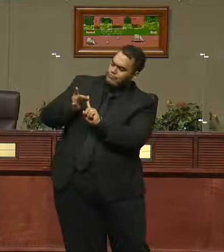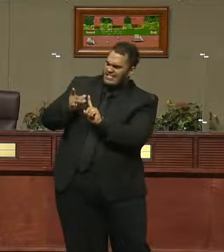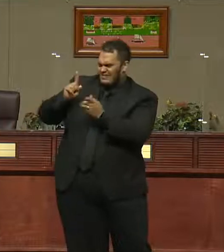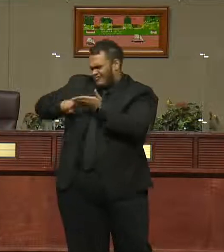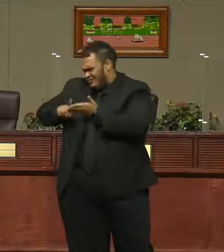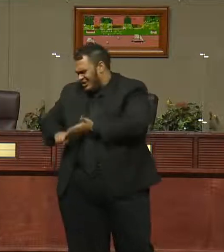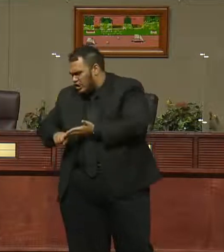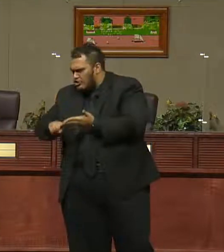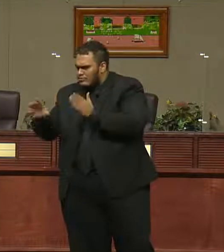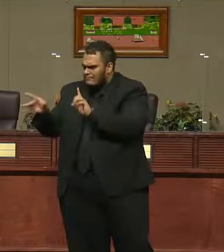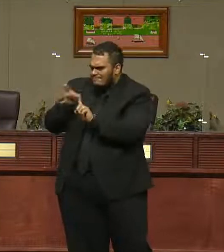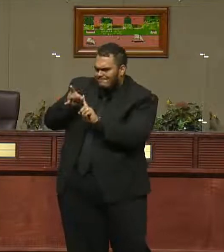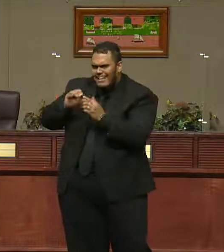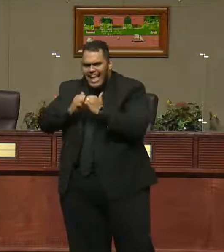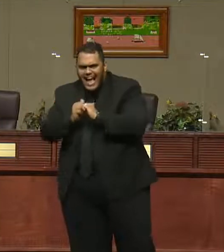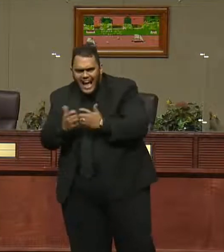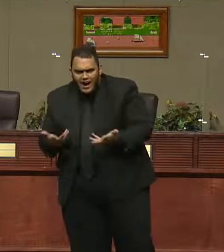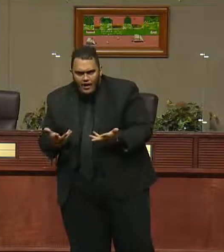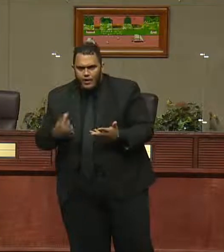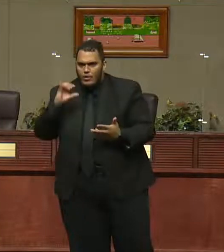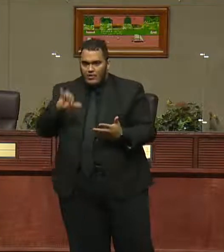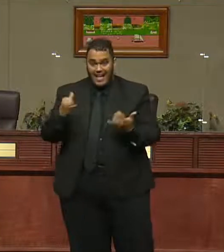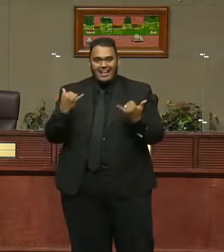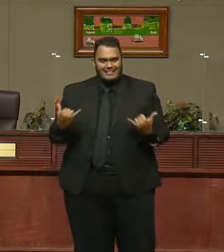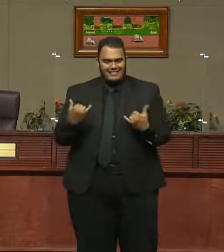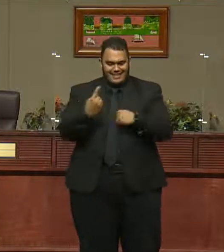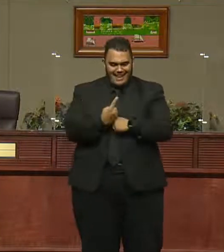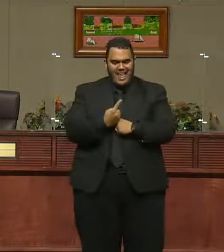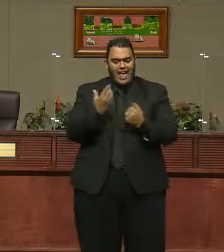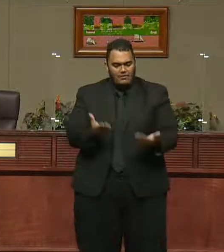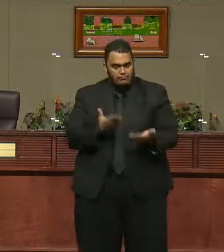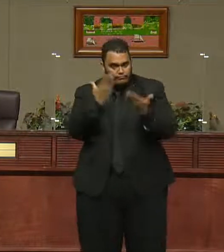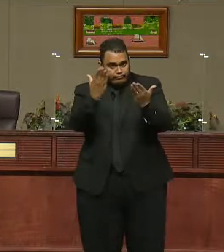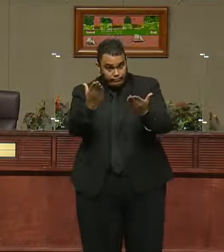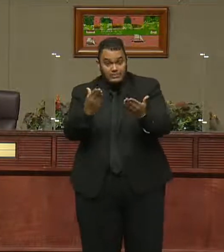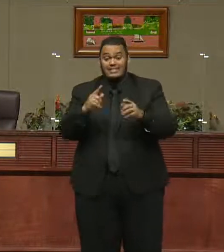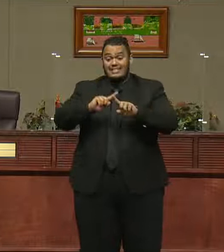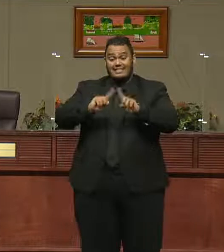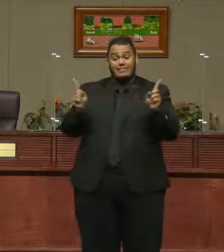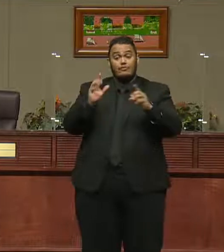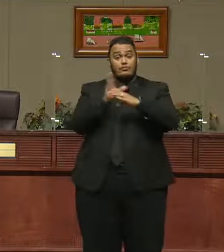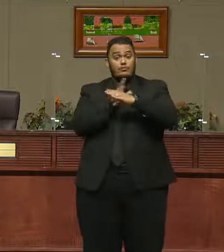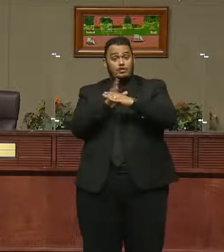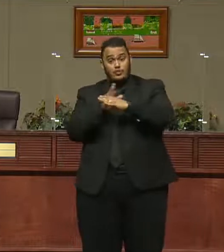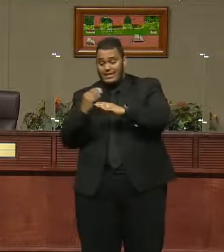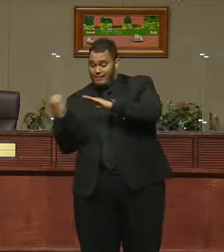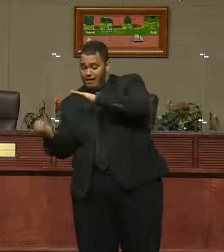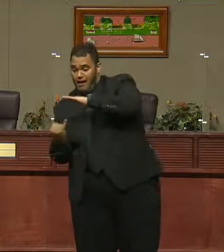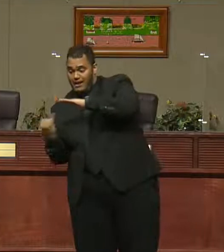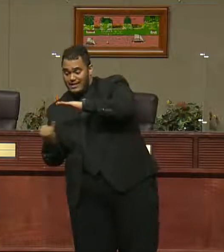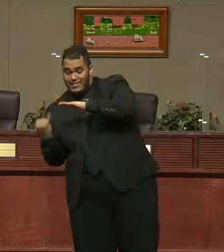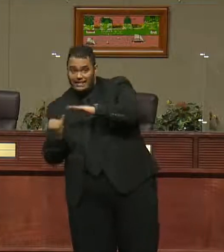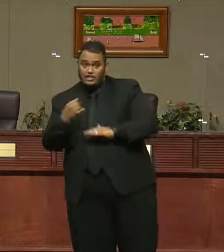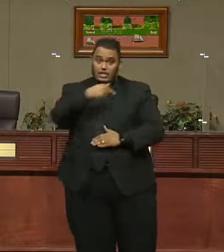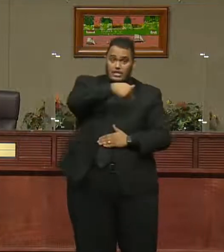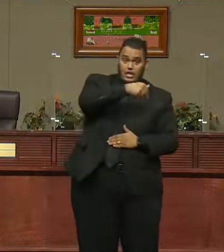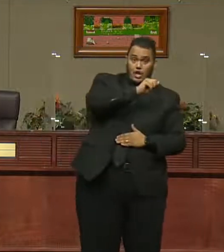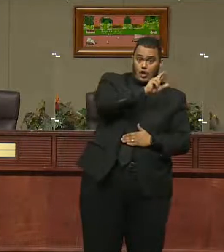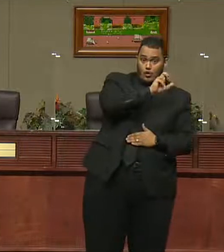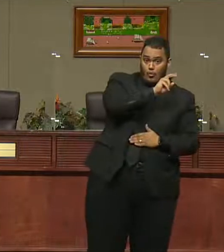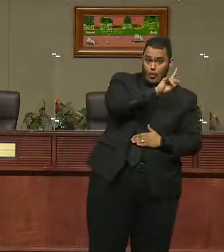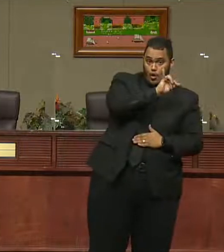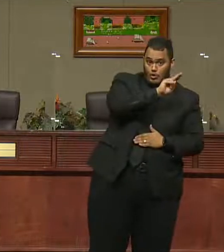bring up the isolation and quarantine guidance today, because anticipated your question a little bit.